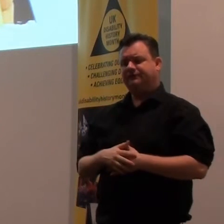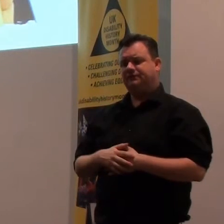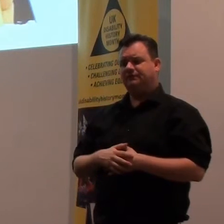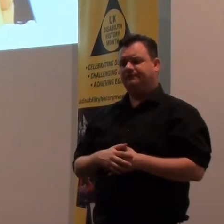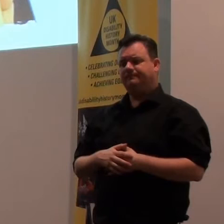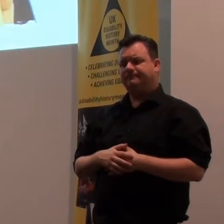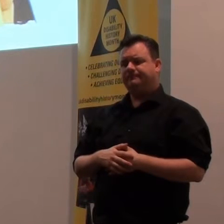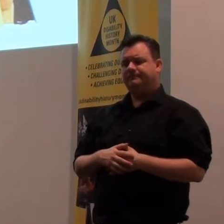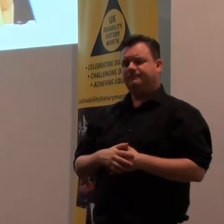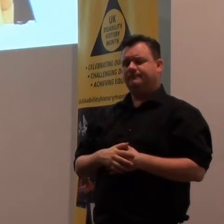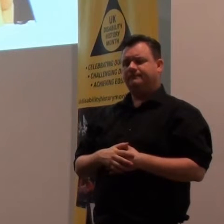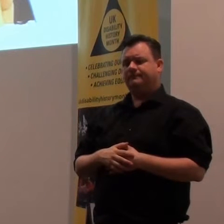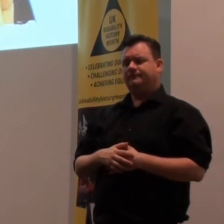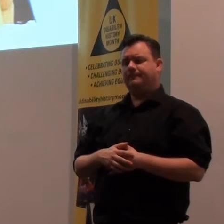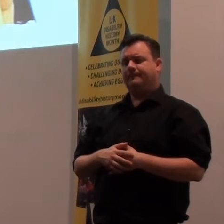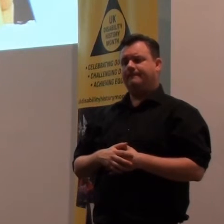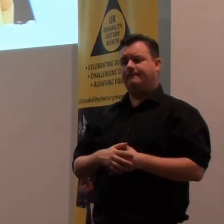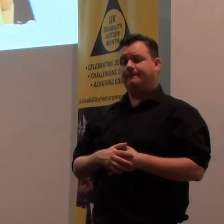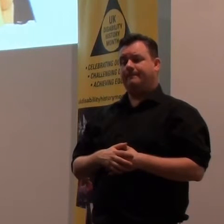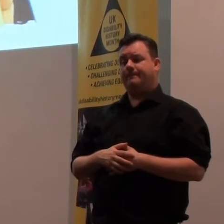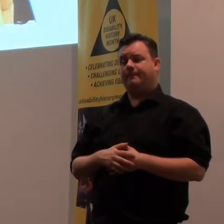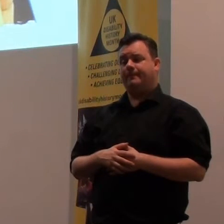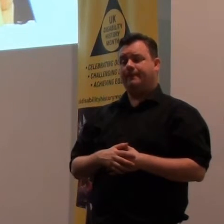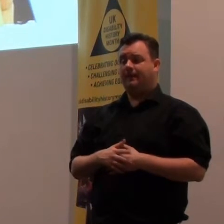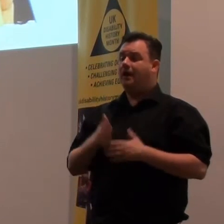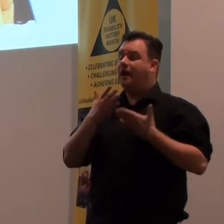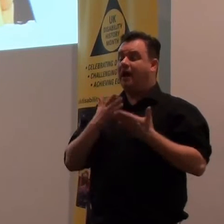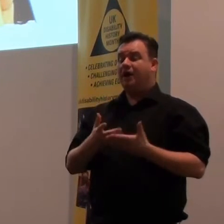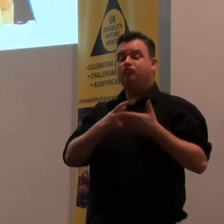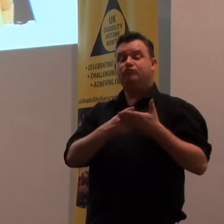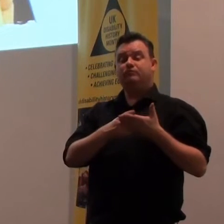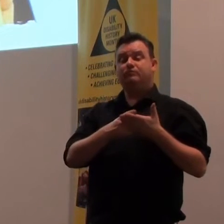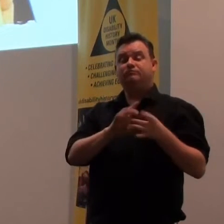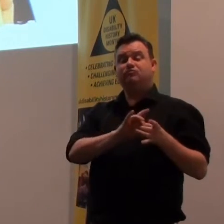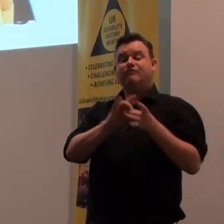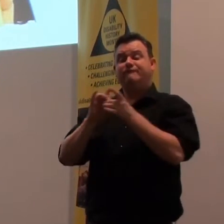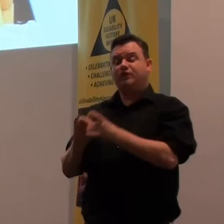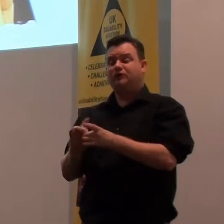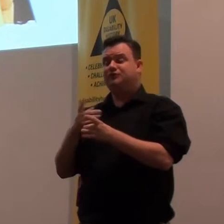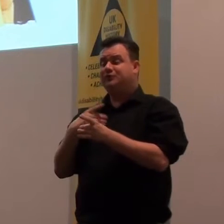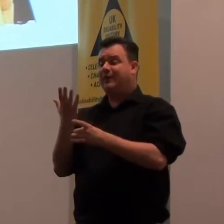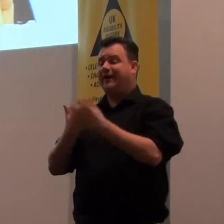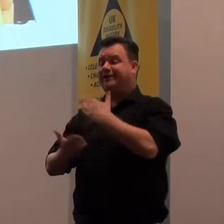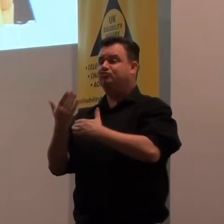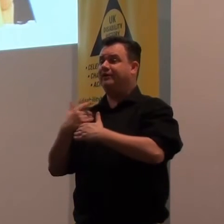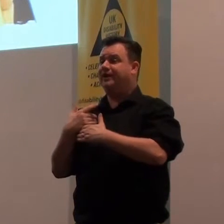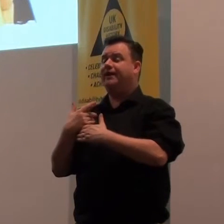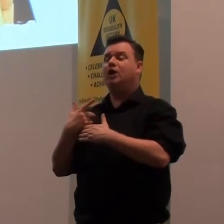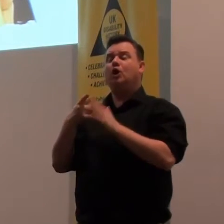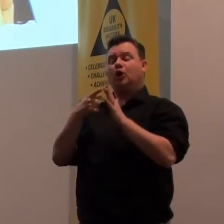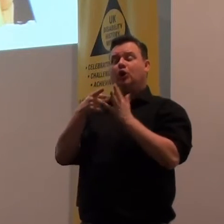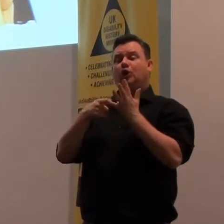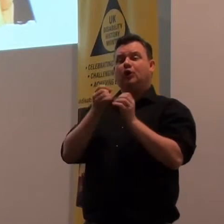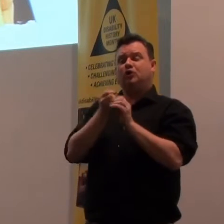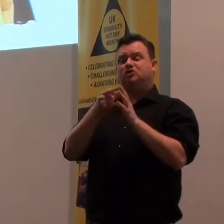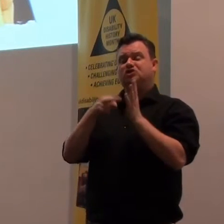And it refers to a piece of history that's been talked about by other speakers here about eugenics